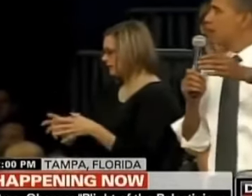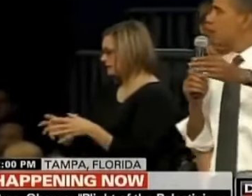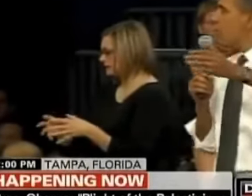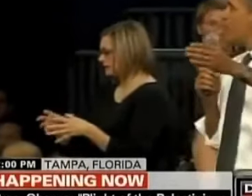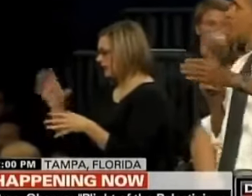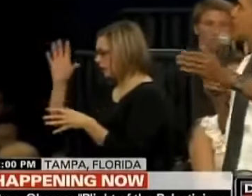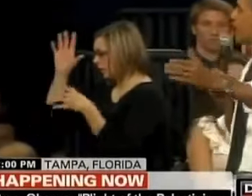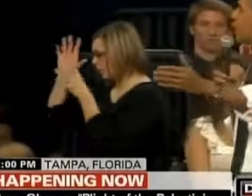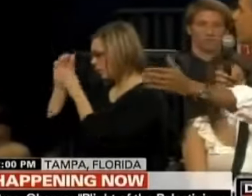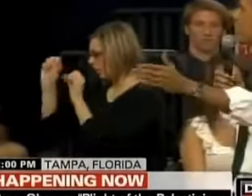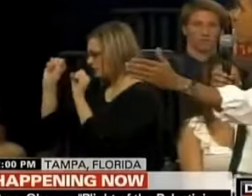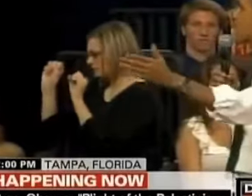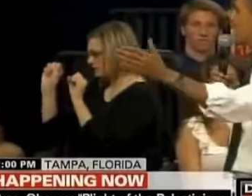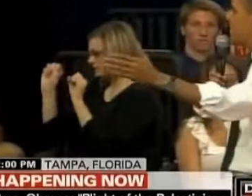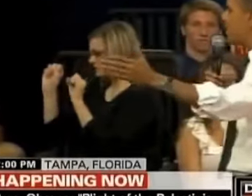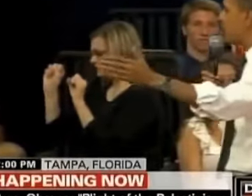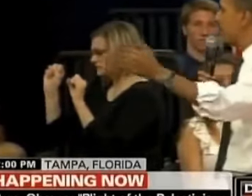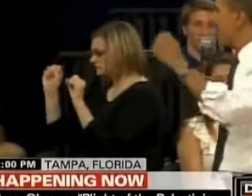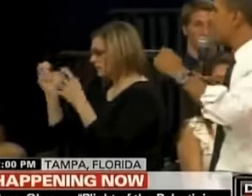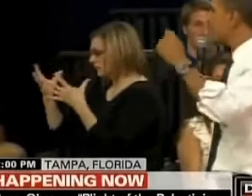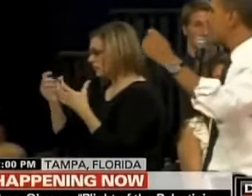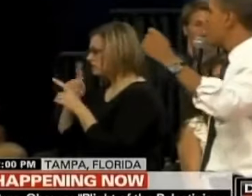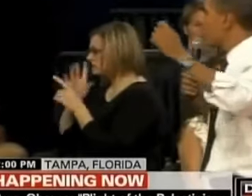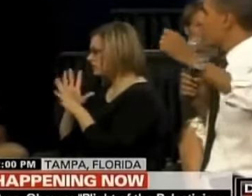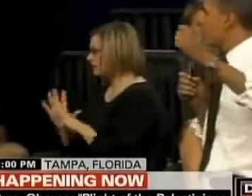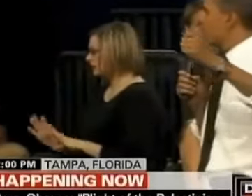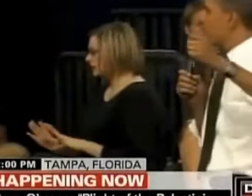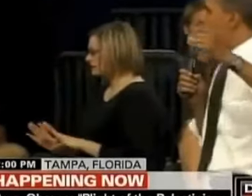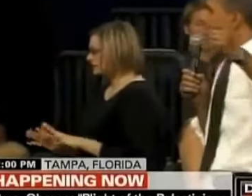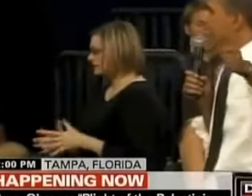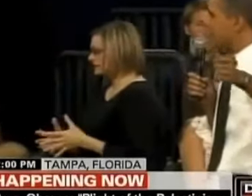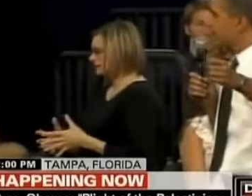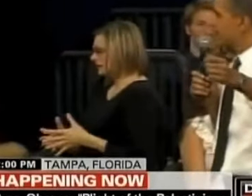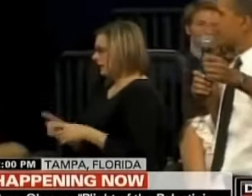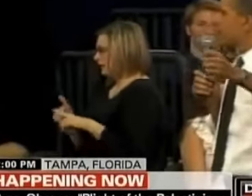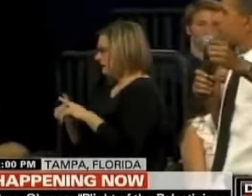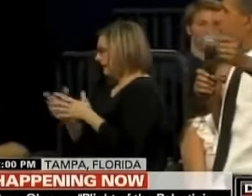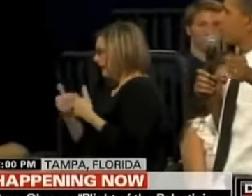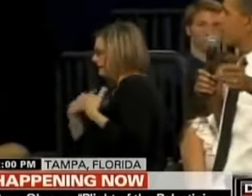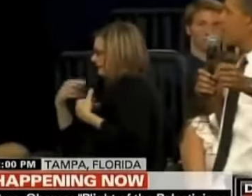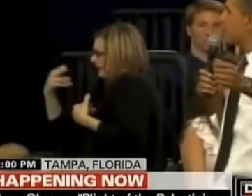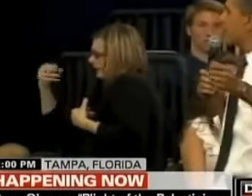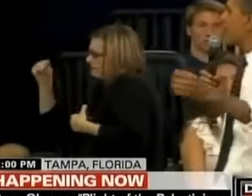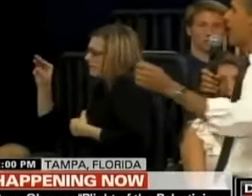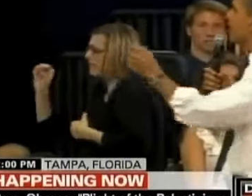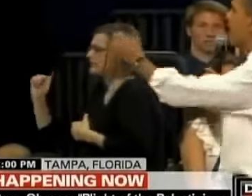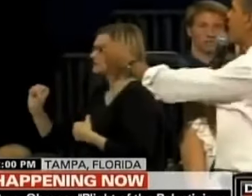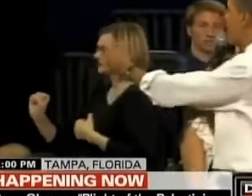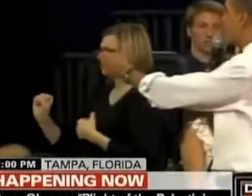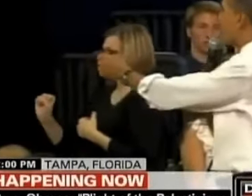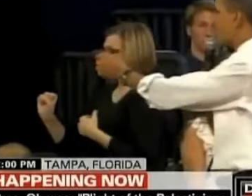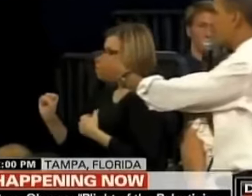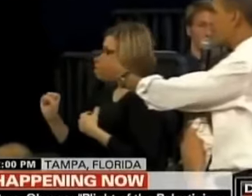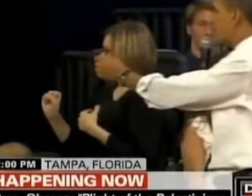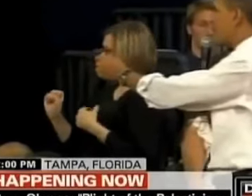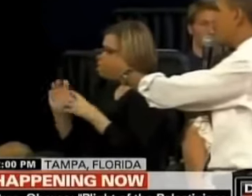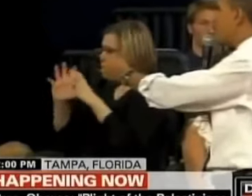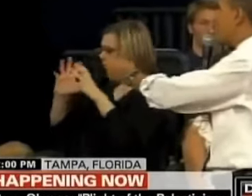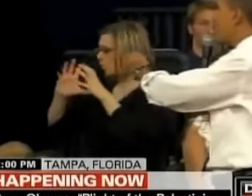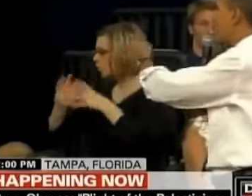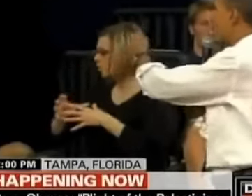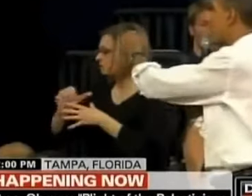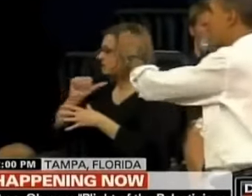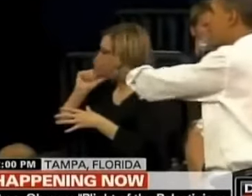who I think genuinely wants peace, has to deal with Hamas, an organization that has not recognized